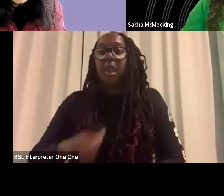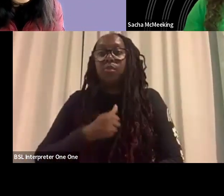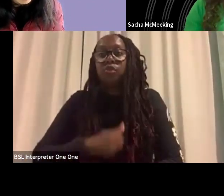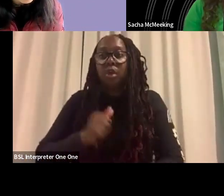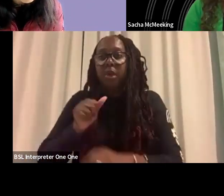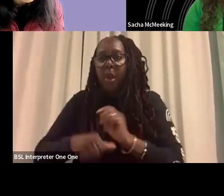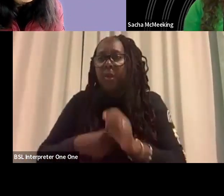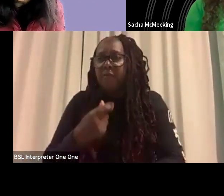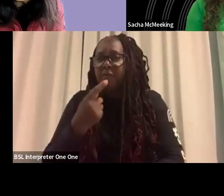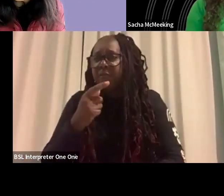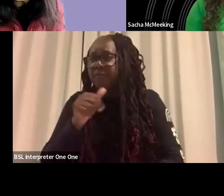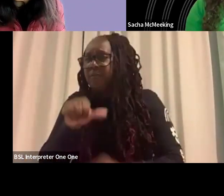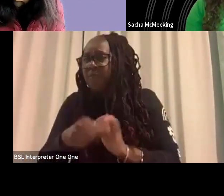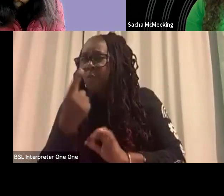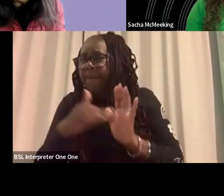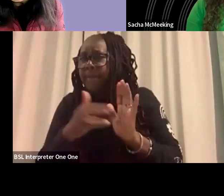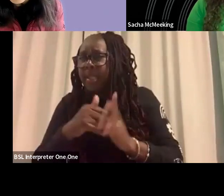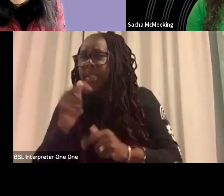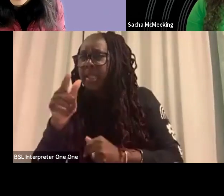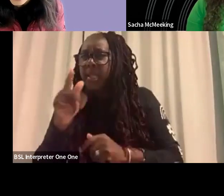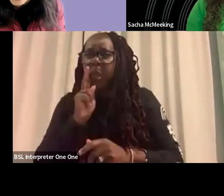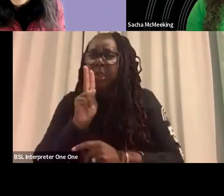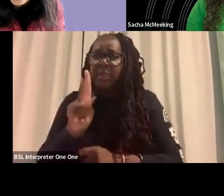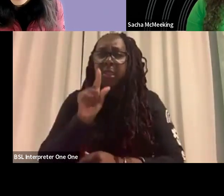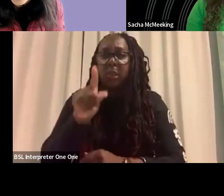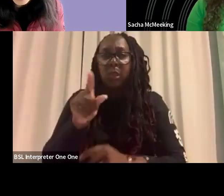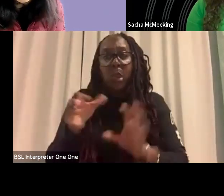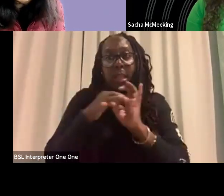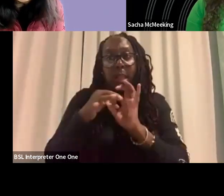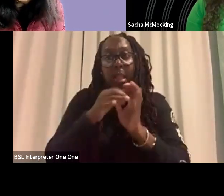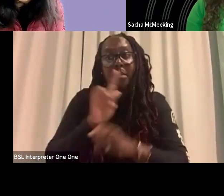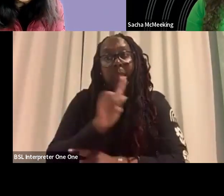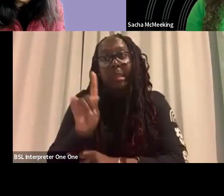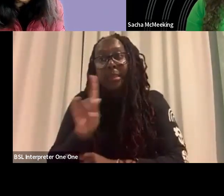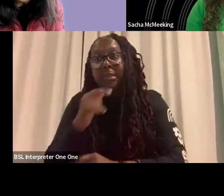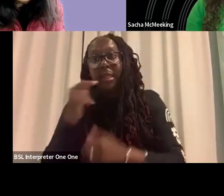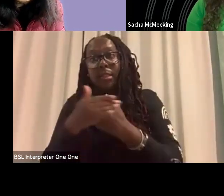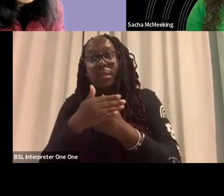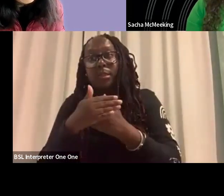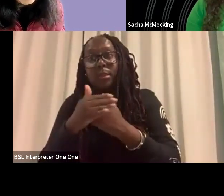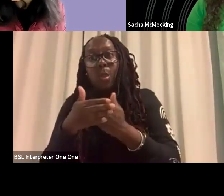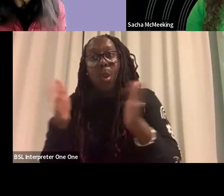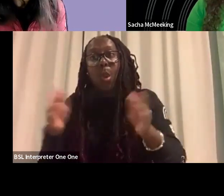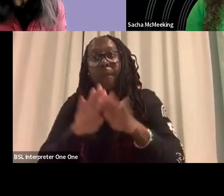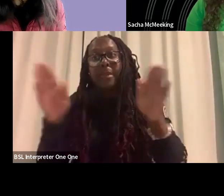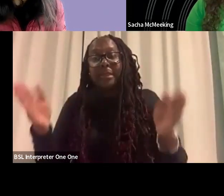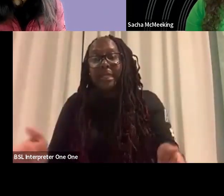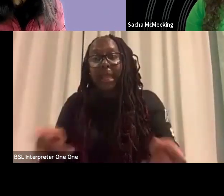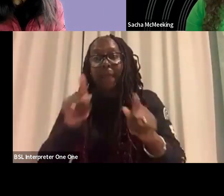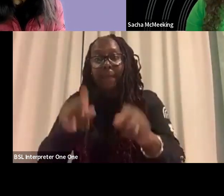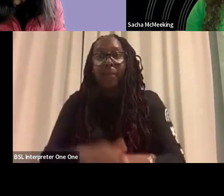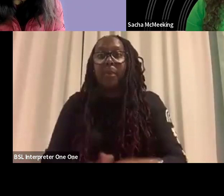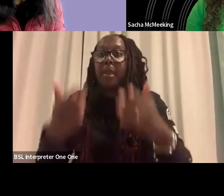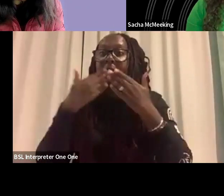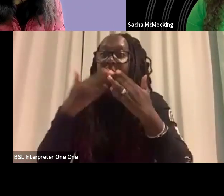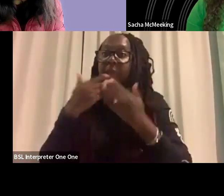over, but hope you all enjoyed the session. We look forward to connecting with you at the open table or through the Miro board. Thanks,